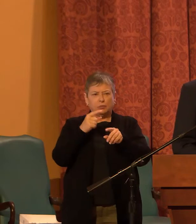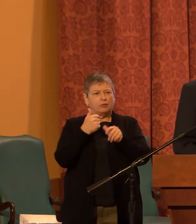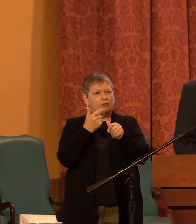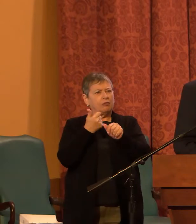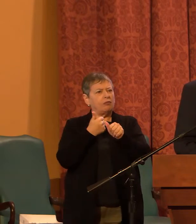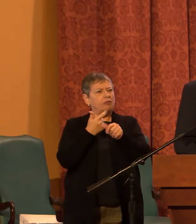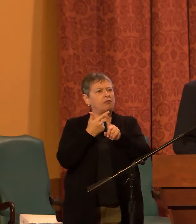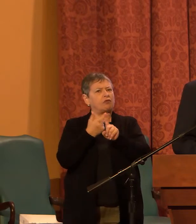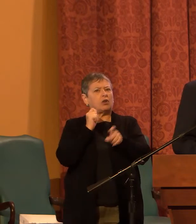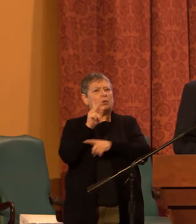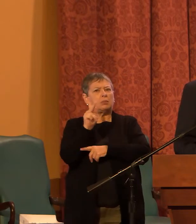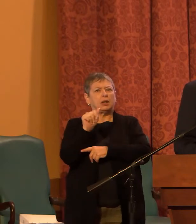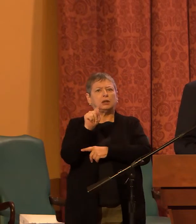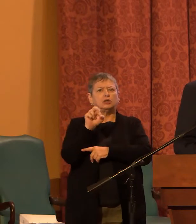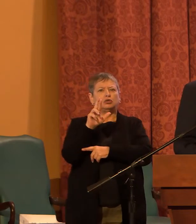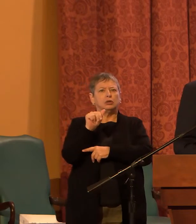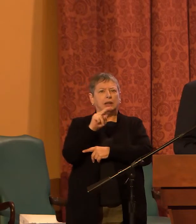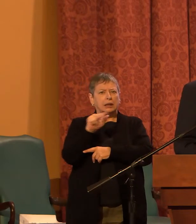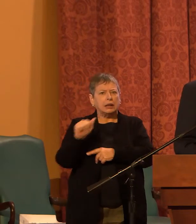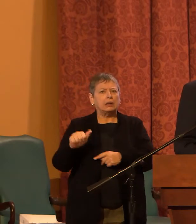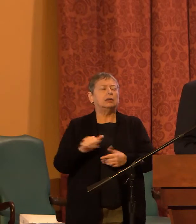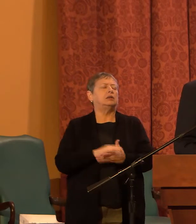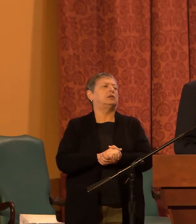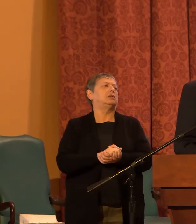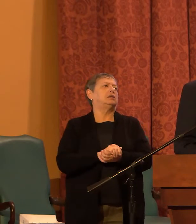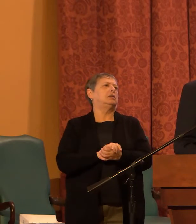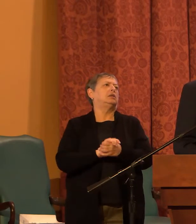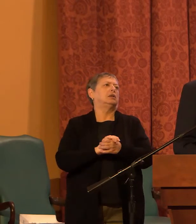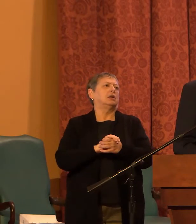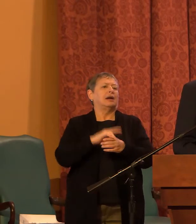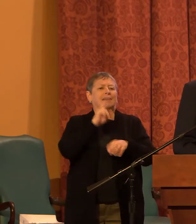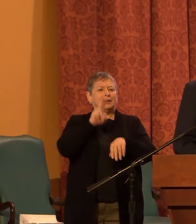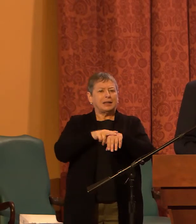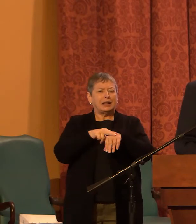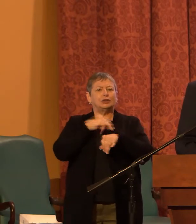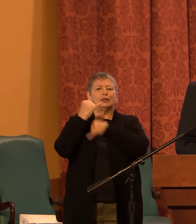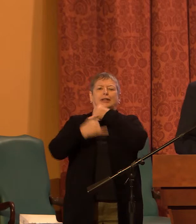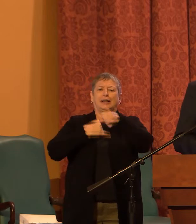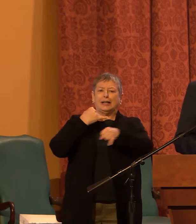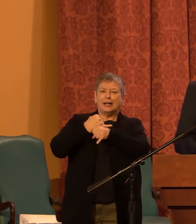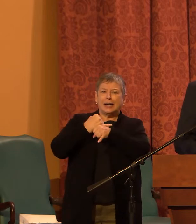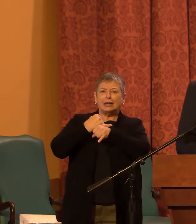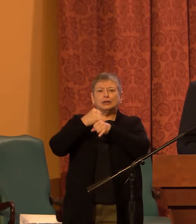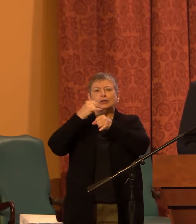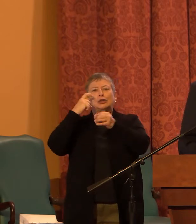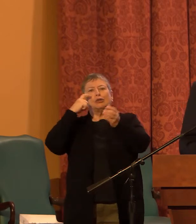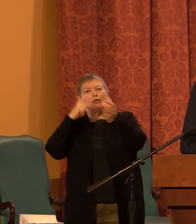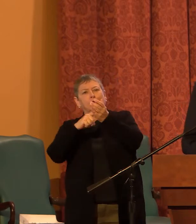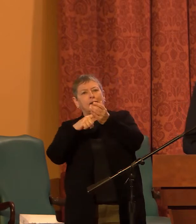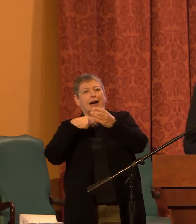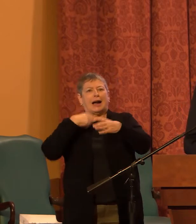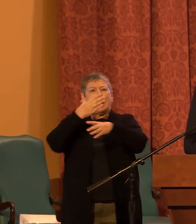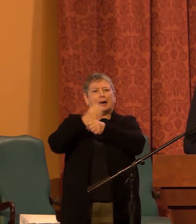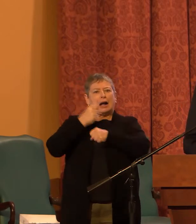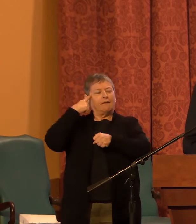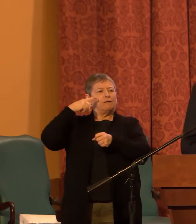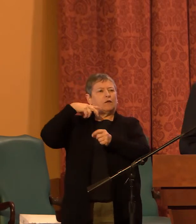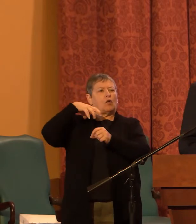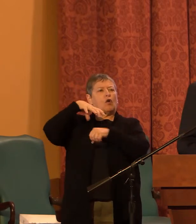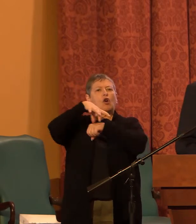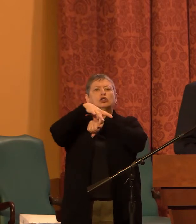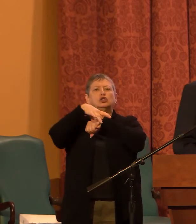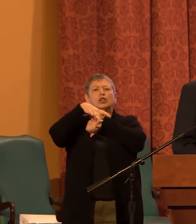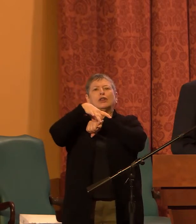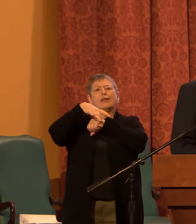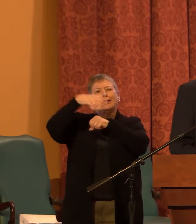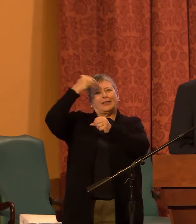the national, international recognitions I've gotten for the geographic information systems that I implemented